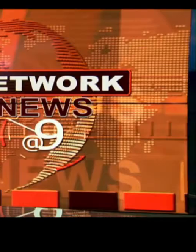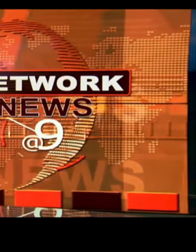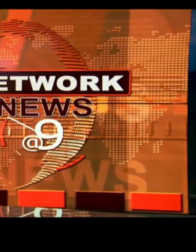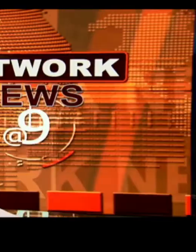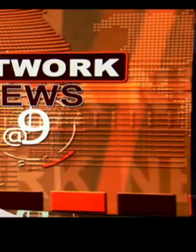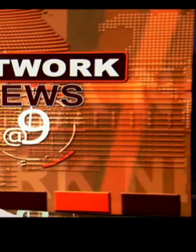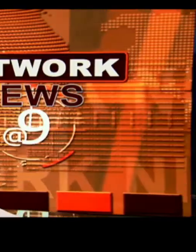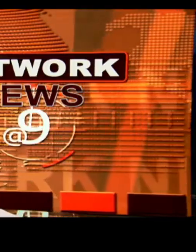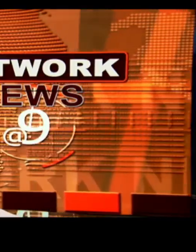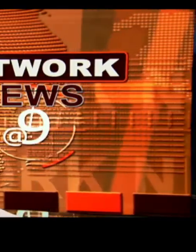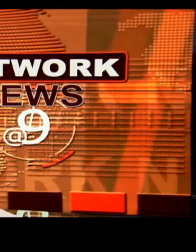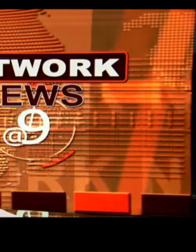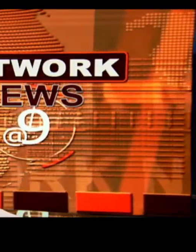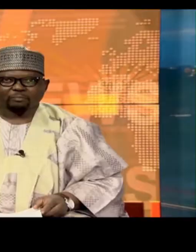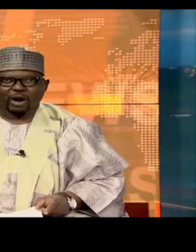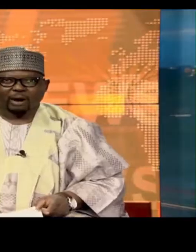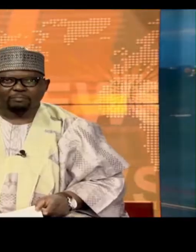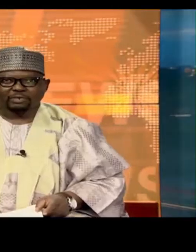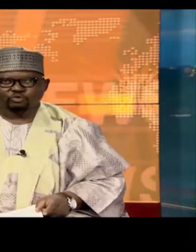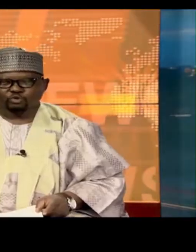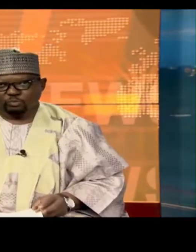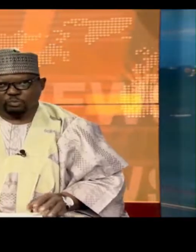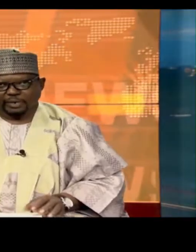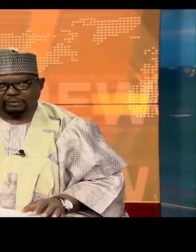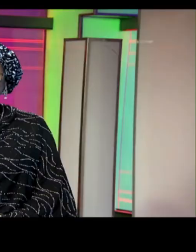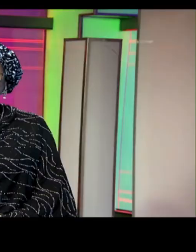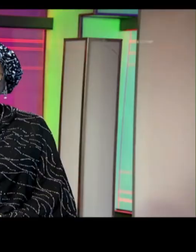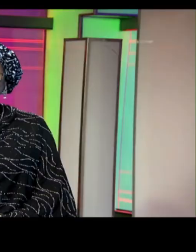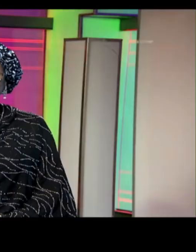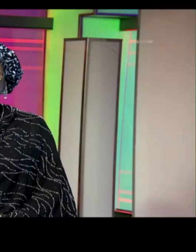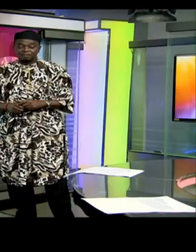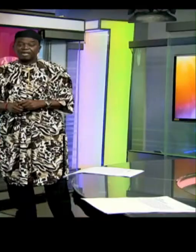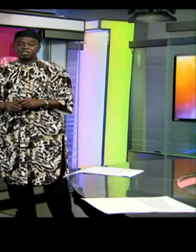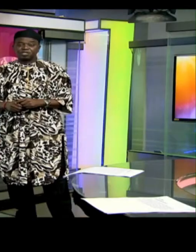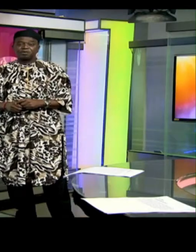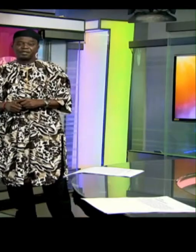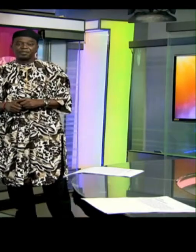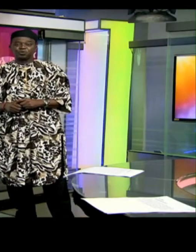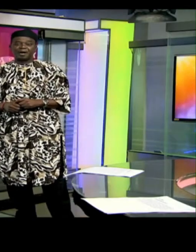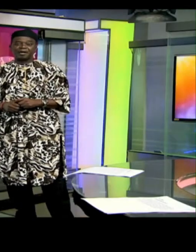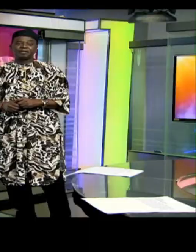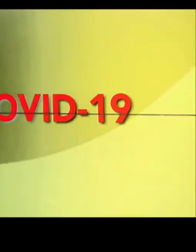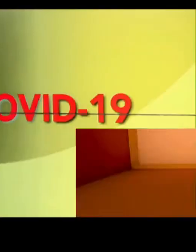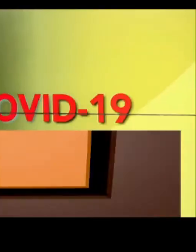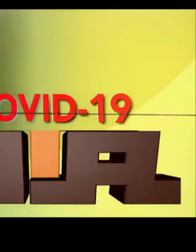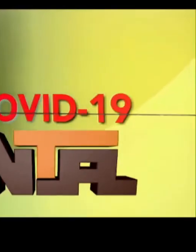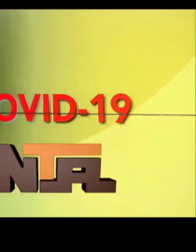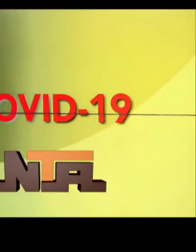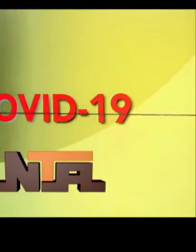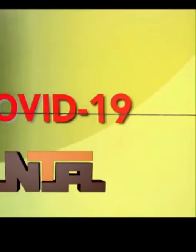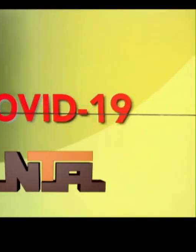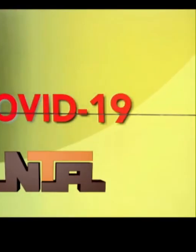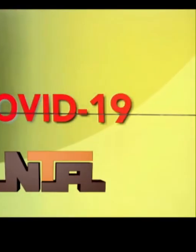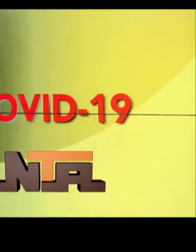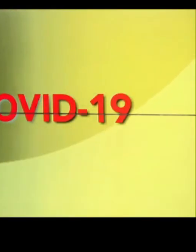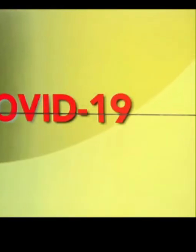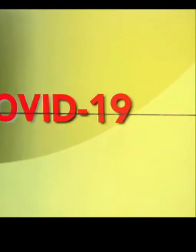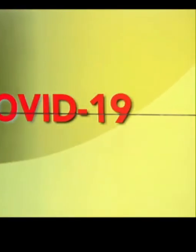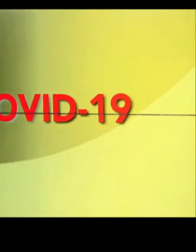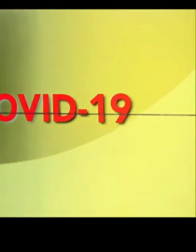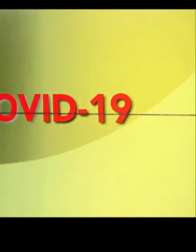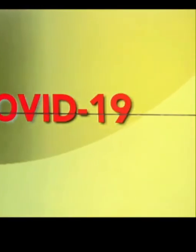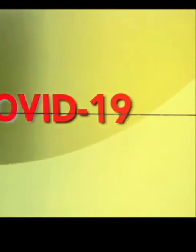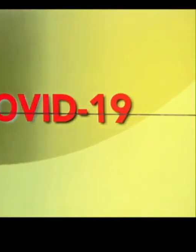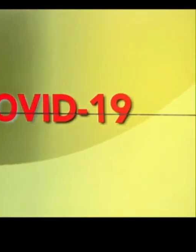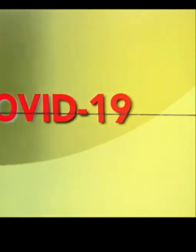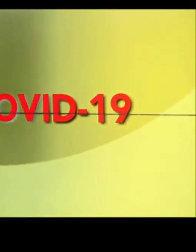Joseph Johnson. Ian Ray John. Muhammad Kudu Abubakar. Jumwe Yusuf. My name is Kirian Umayo. Here in NTA, we're